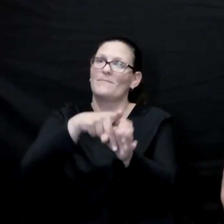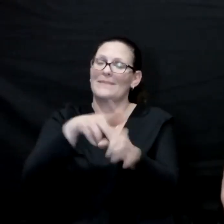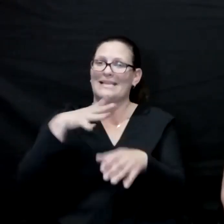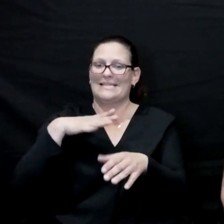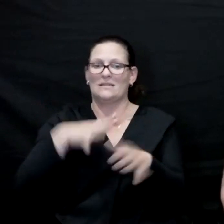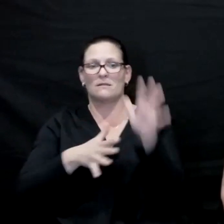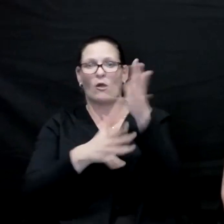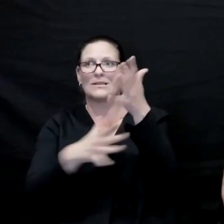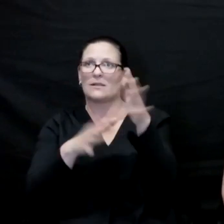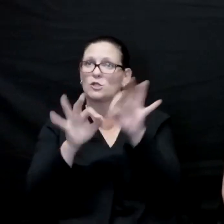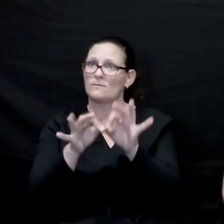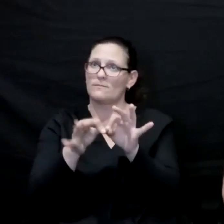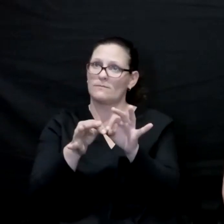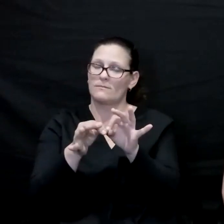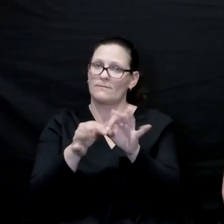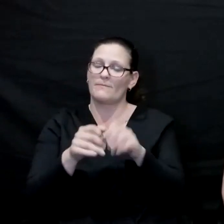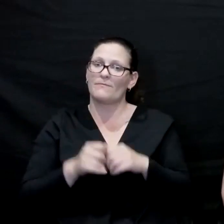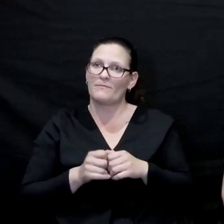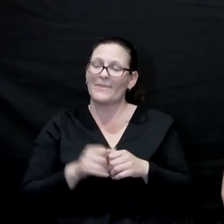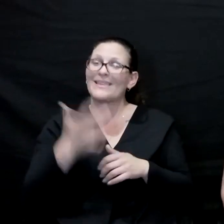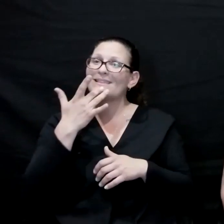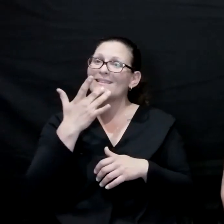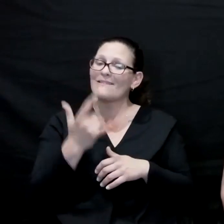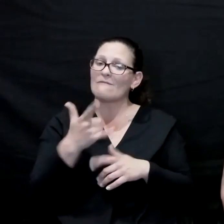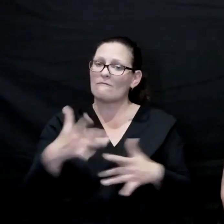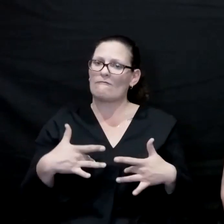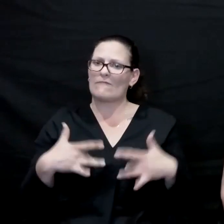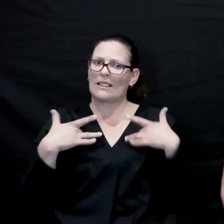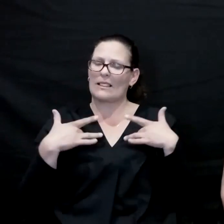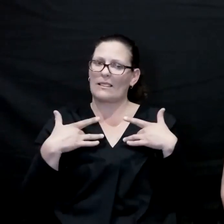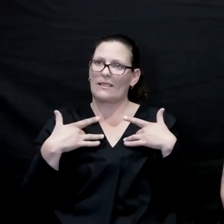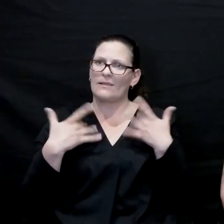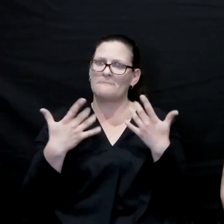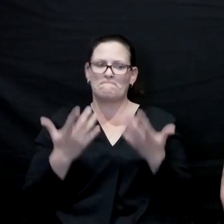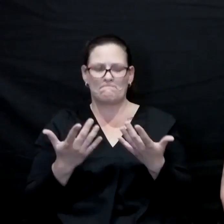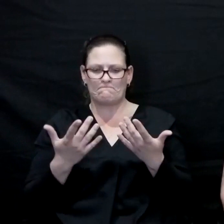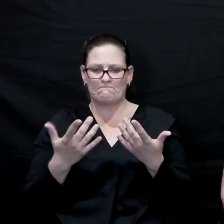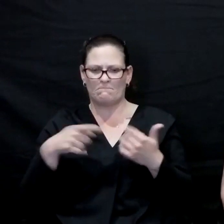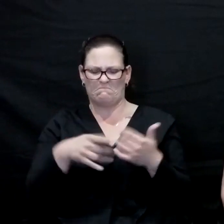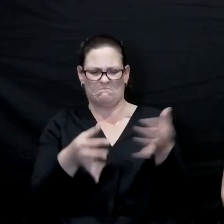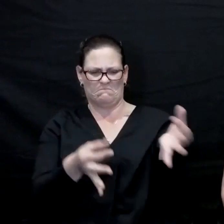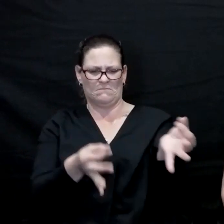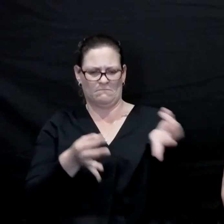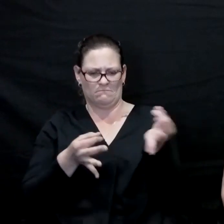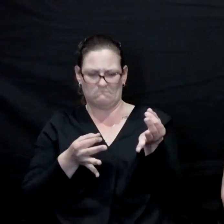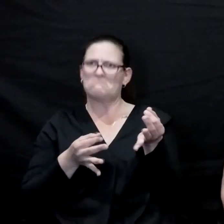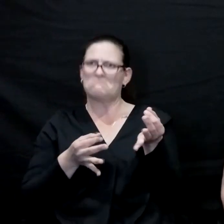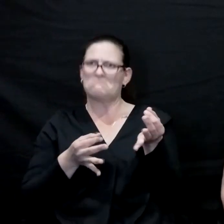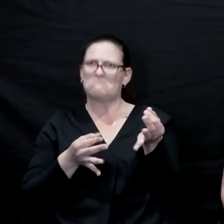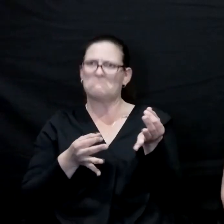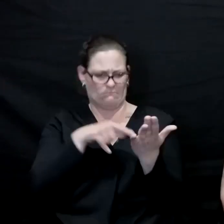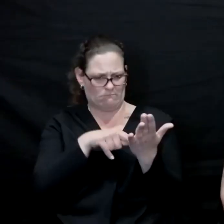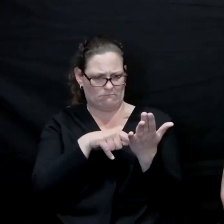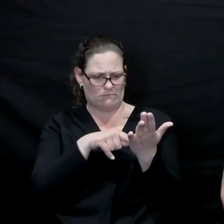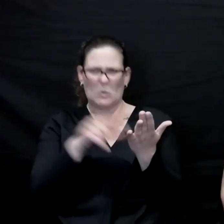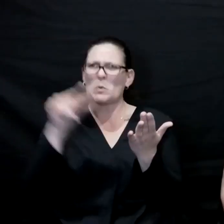interpreters. If you feel that you've not got enough support within the odd land